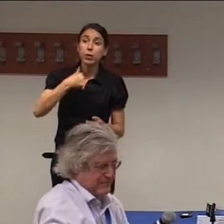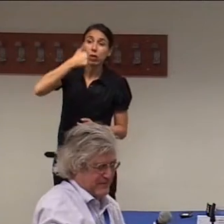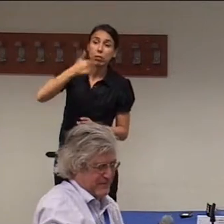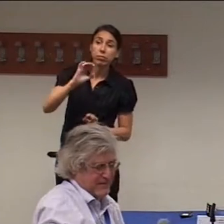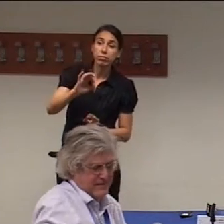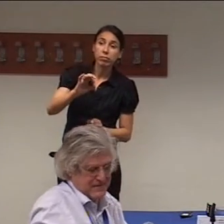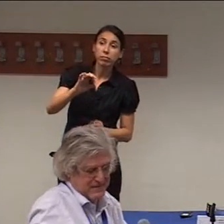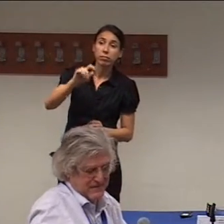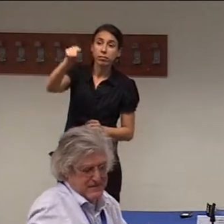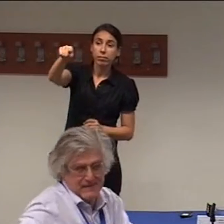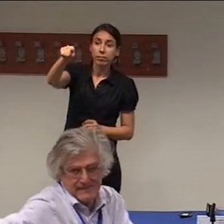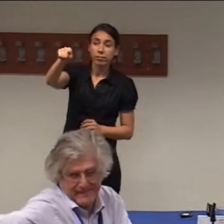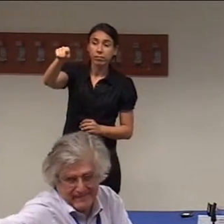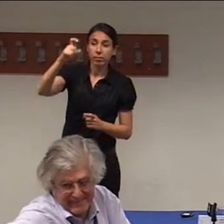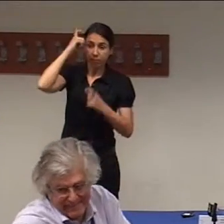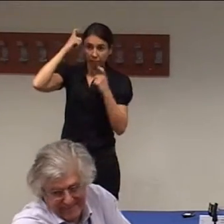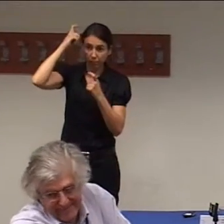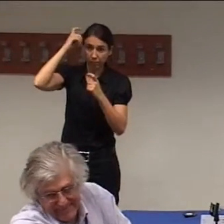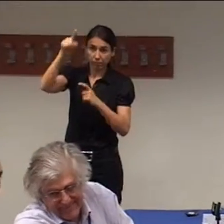Do you have any more questions?